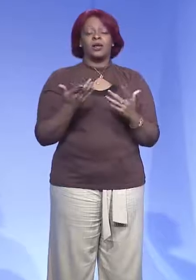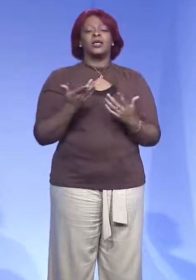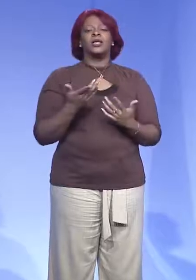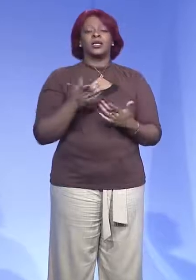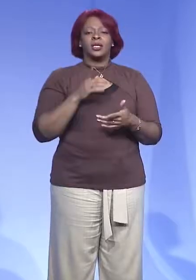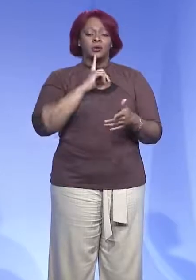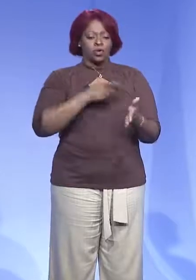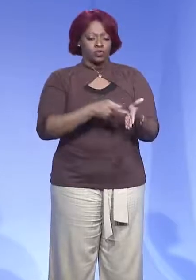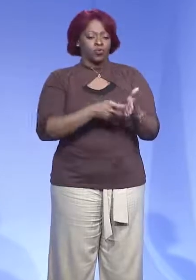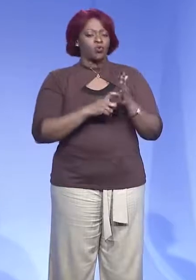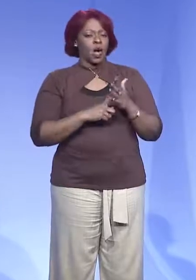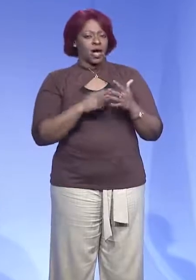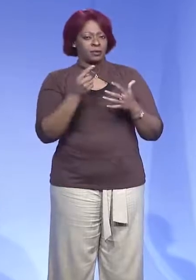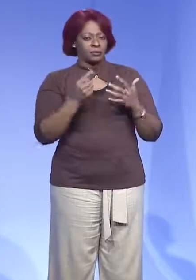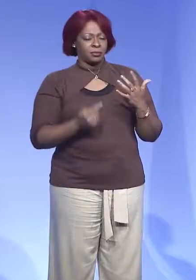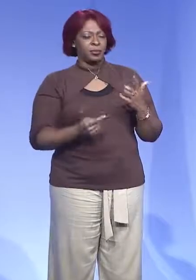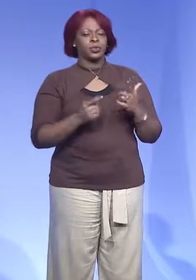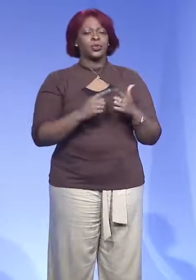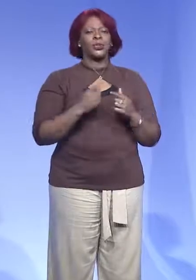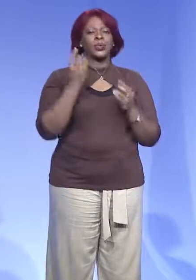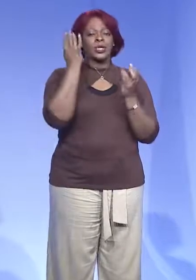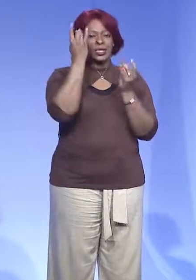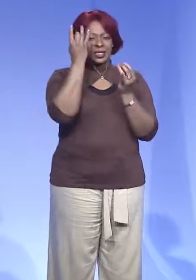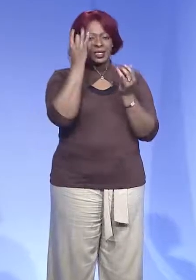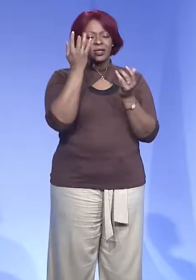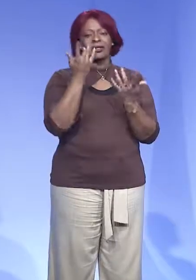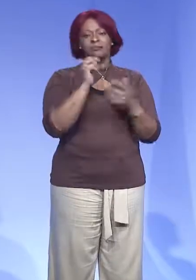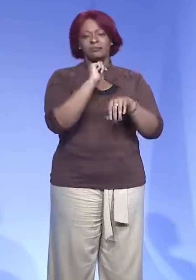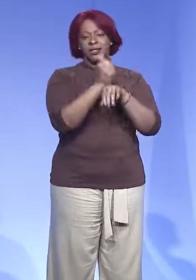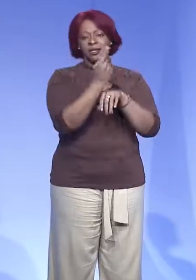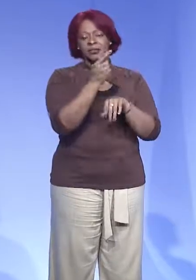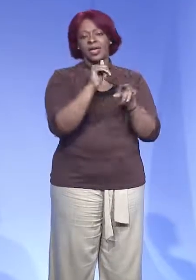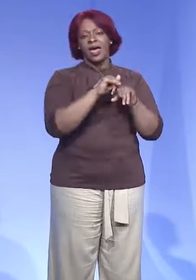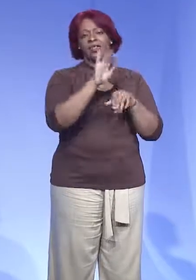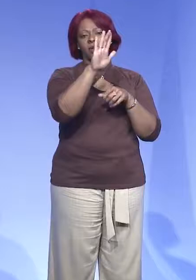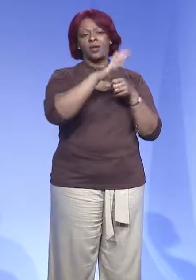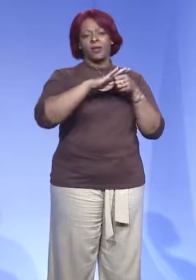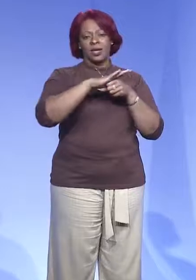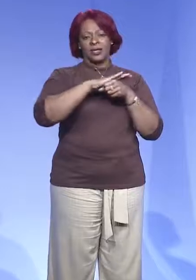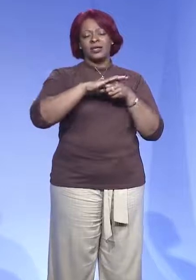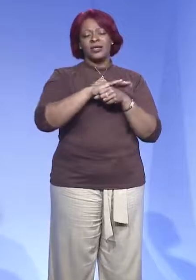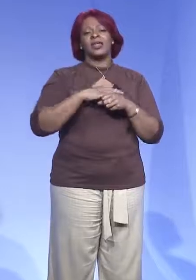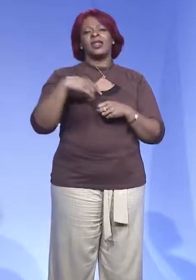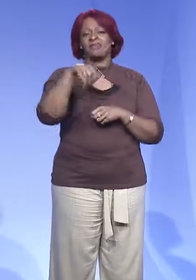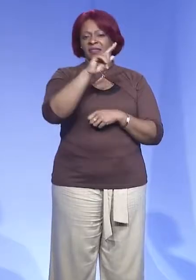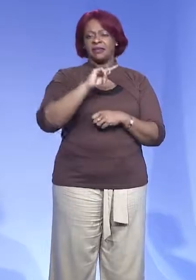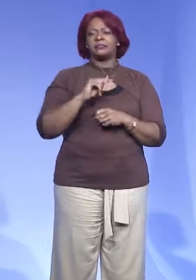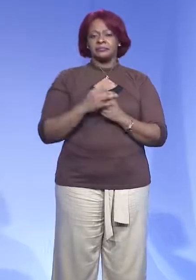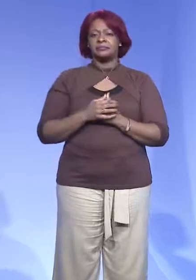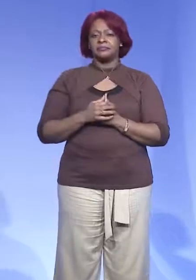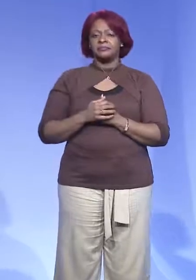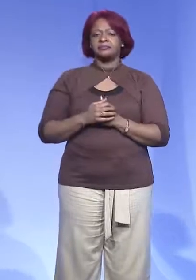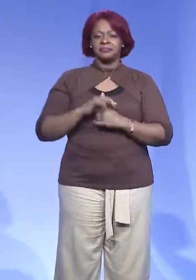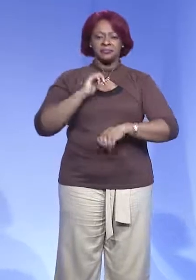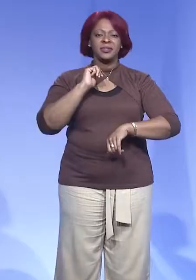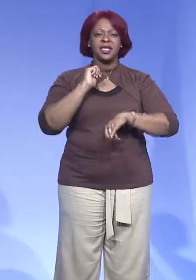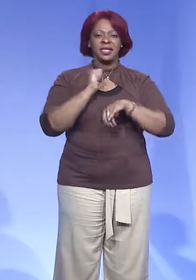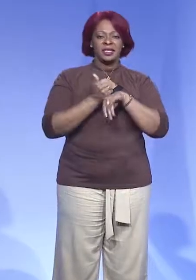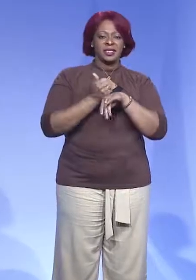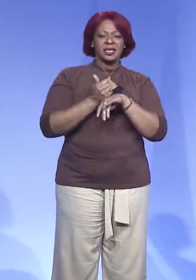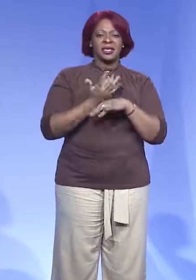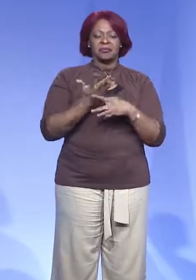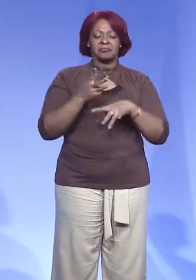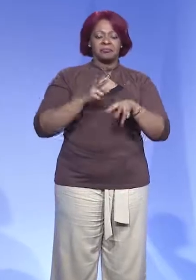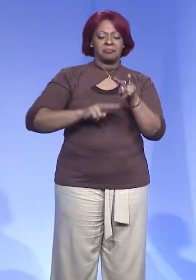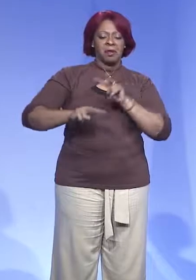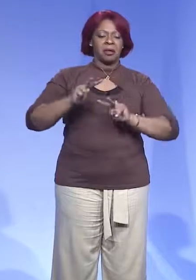is required in order for us to even consider doing something at that location, and they have set about